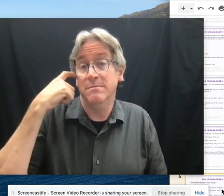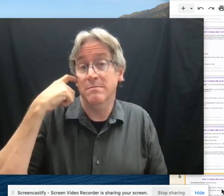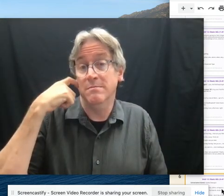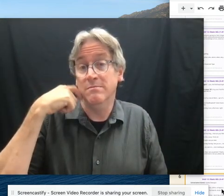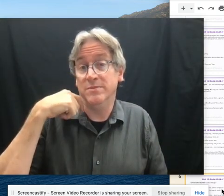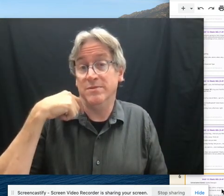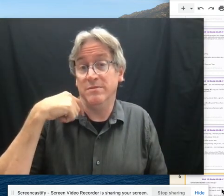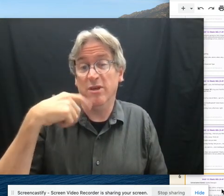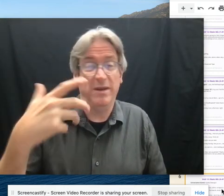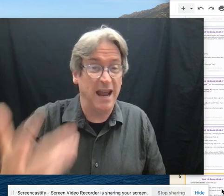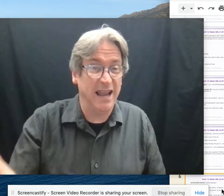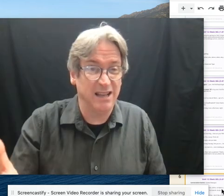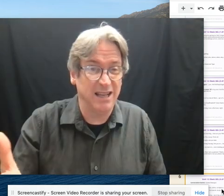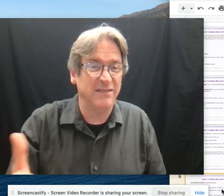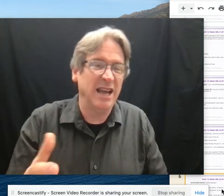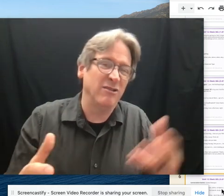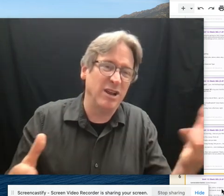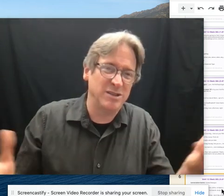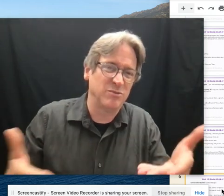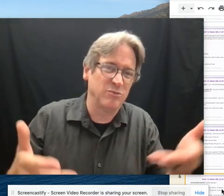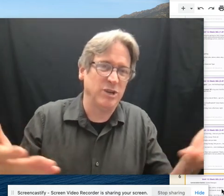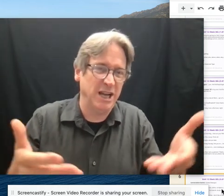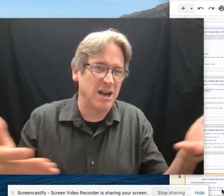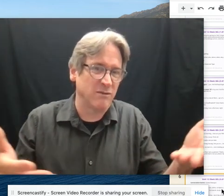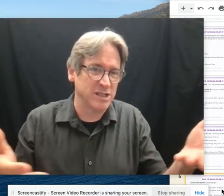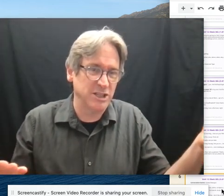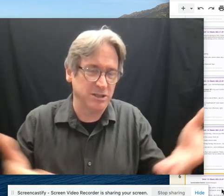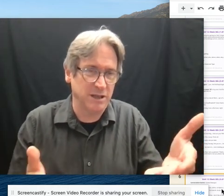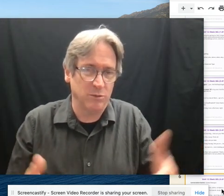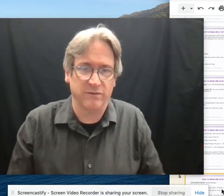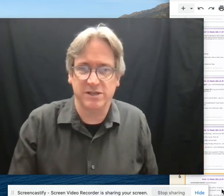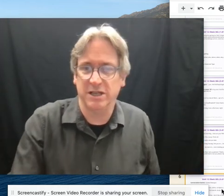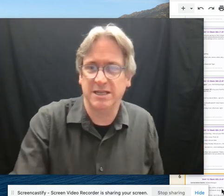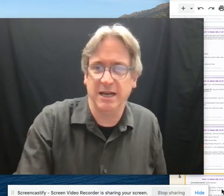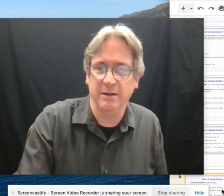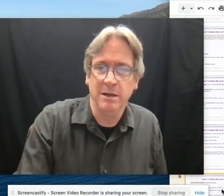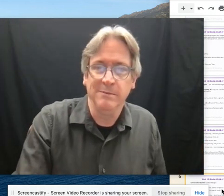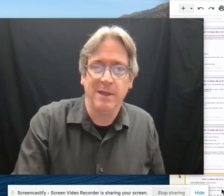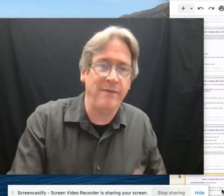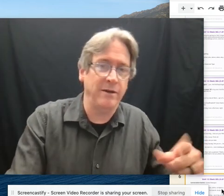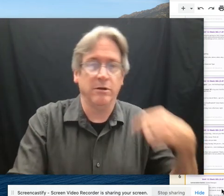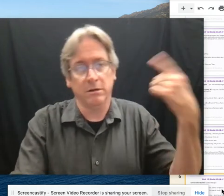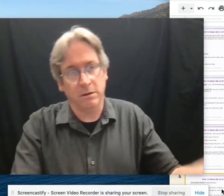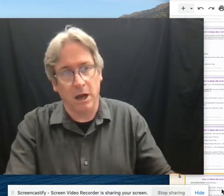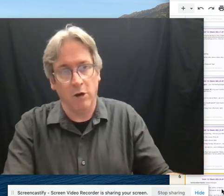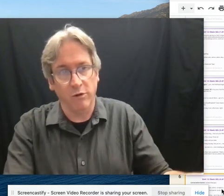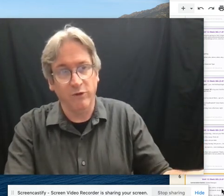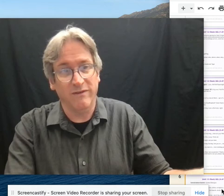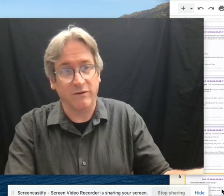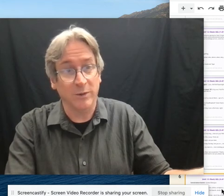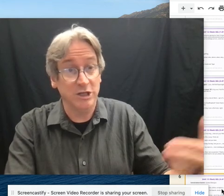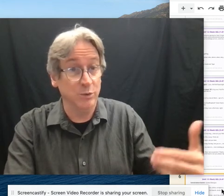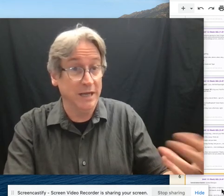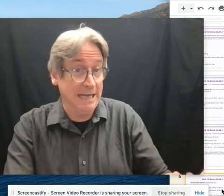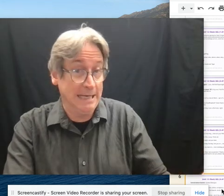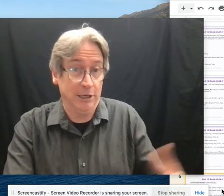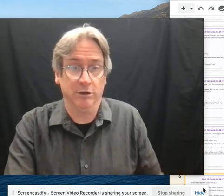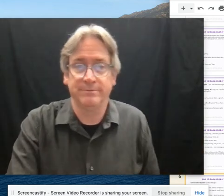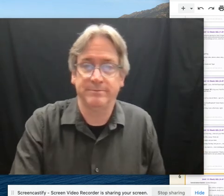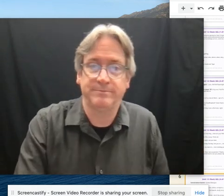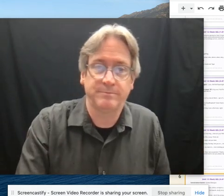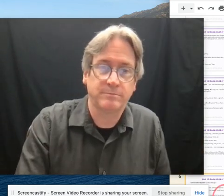There'll be an ASL activity, and it's really a conversation that we're facilitating, and then a review of everything we do